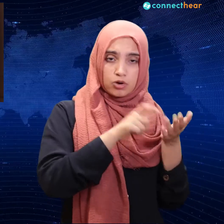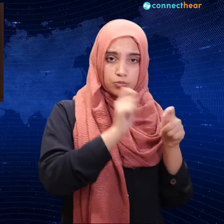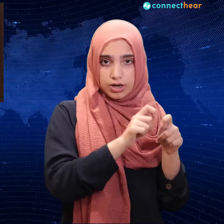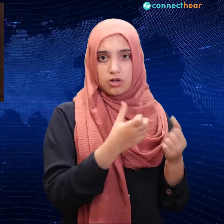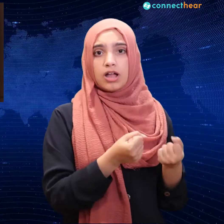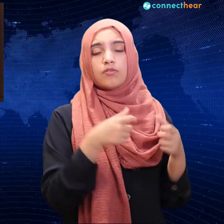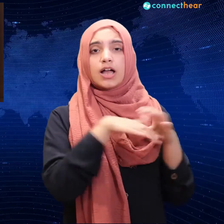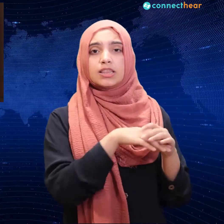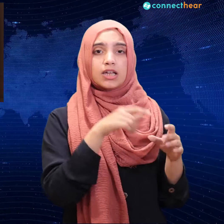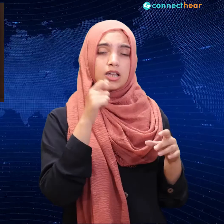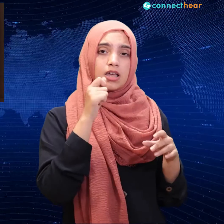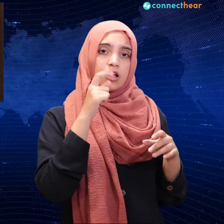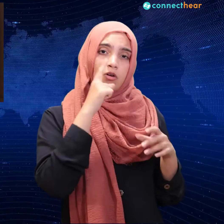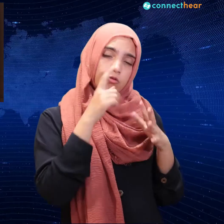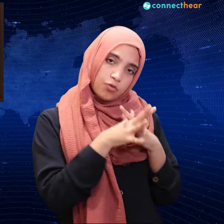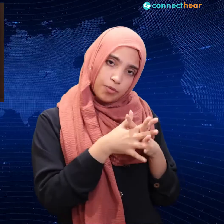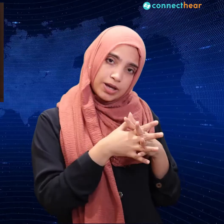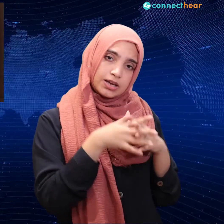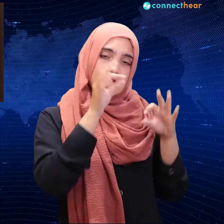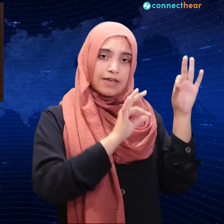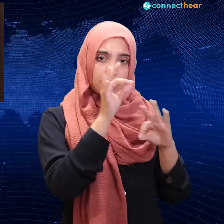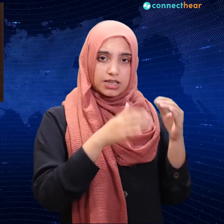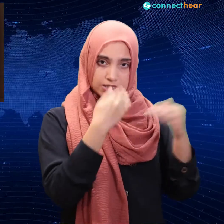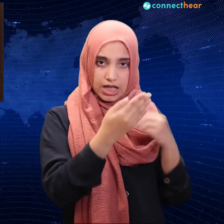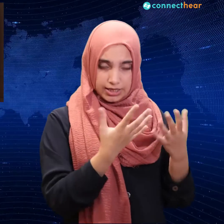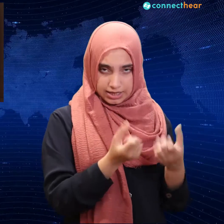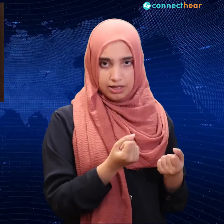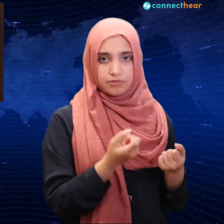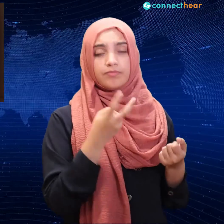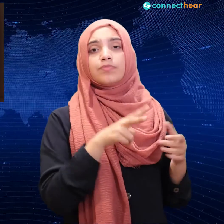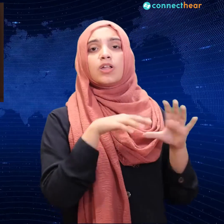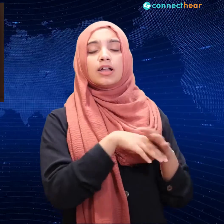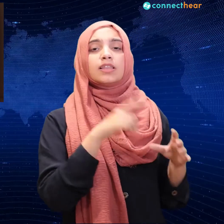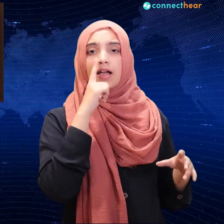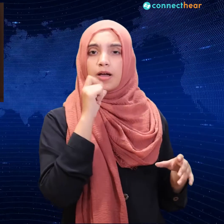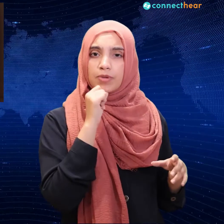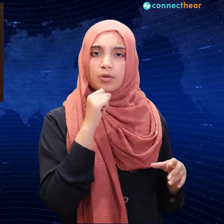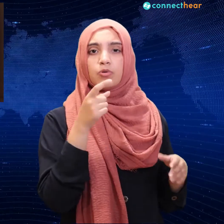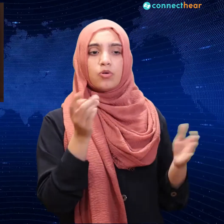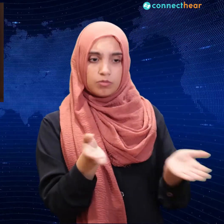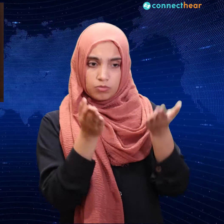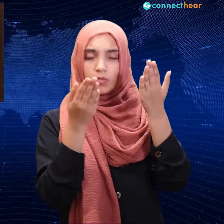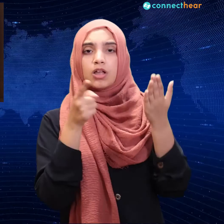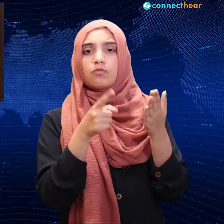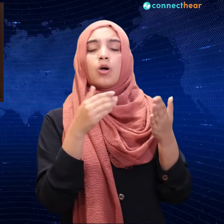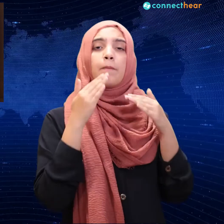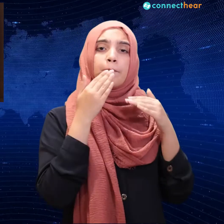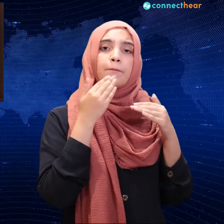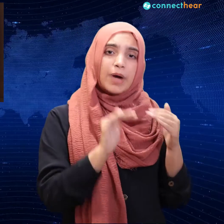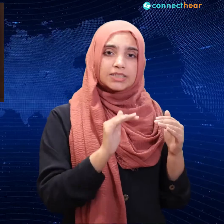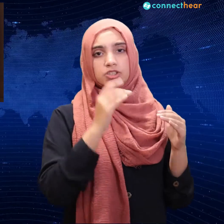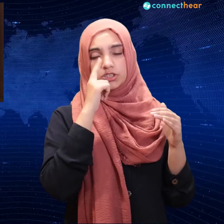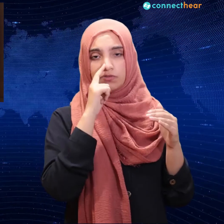have not only incentivized parents to send their child to school, we have